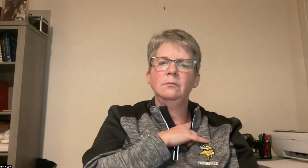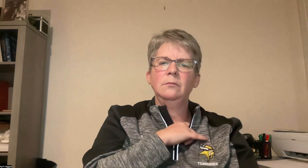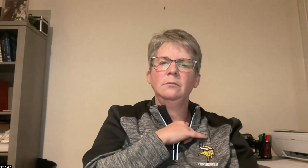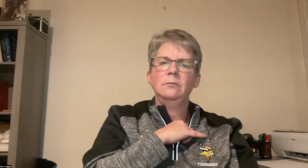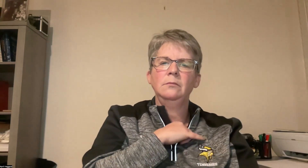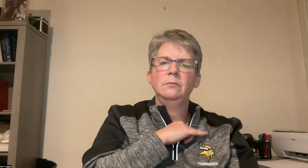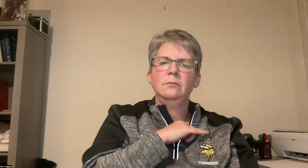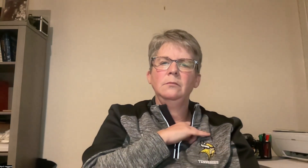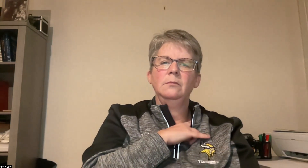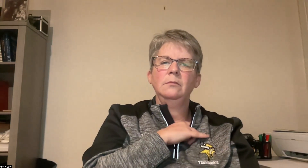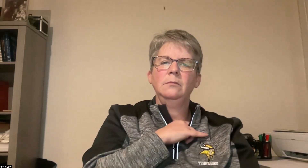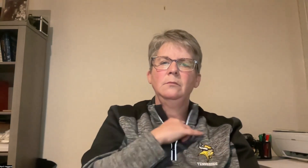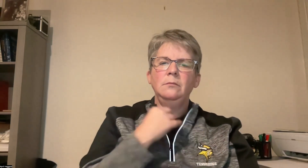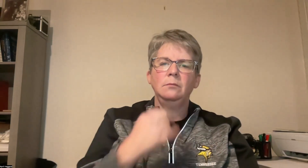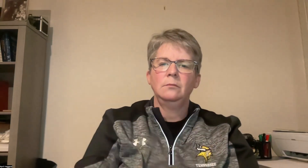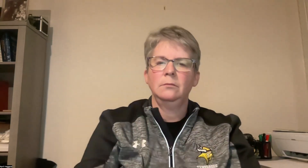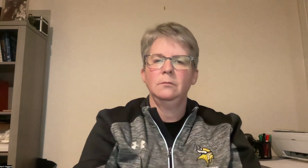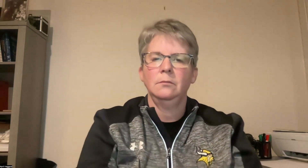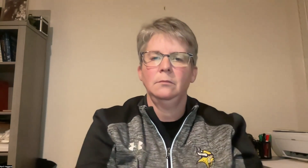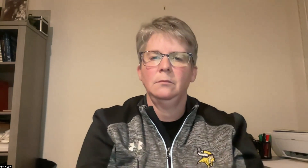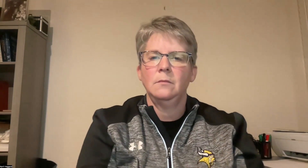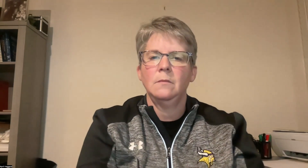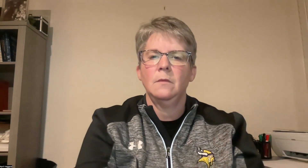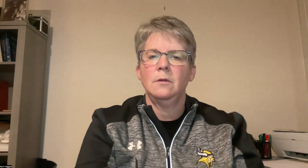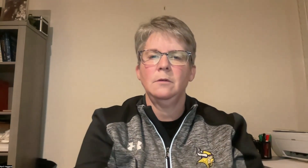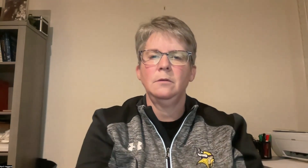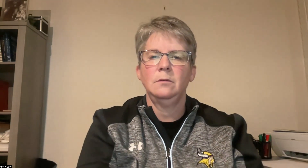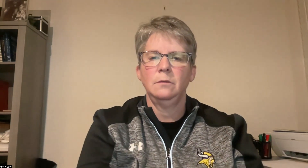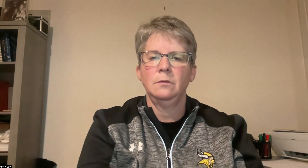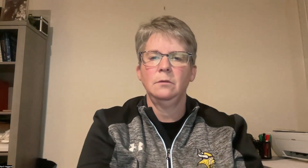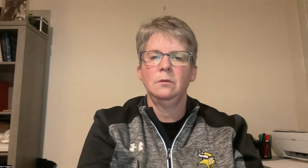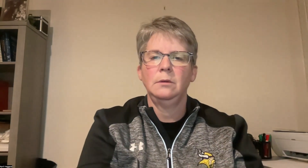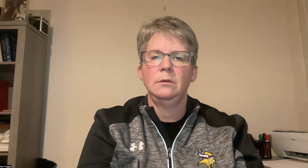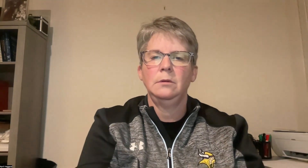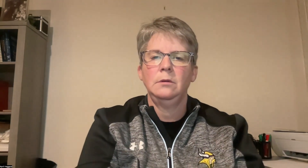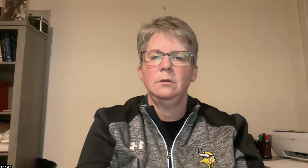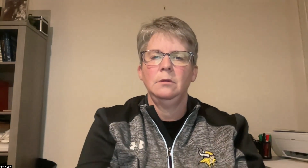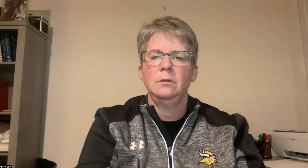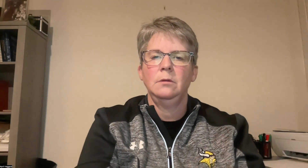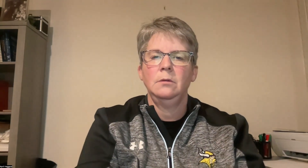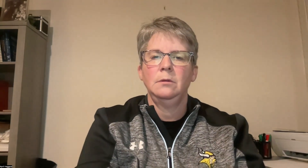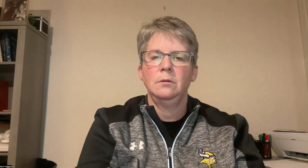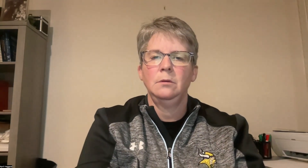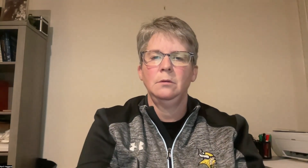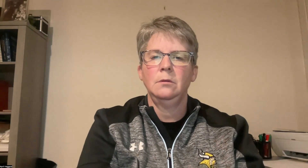but I'm just worried about, getting, summary